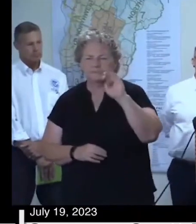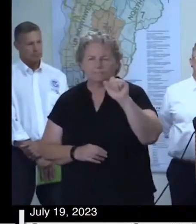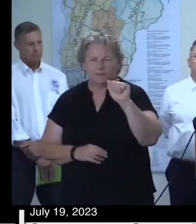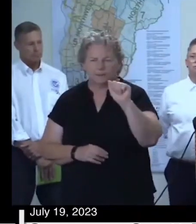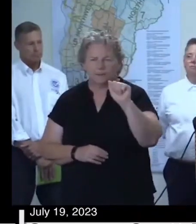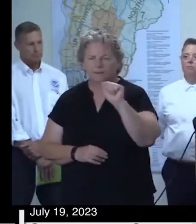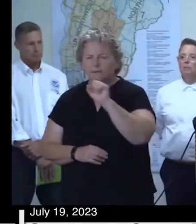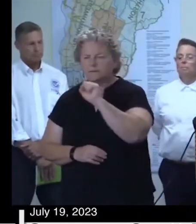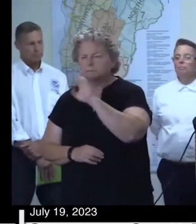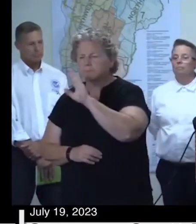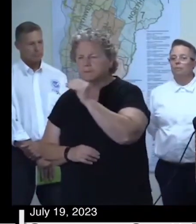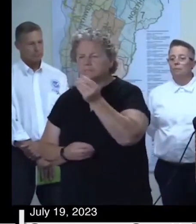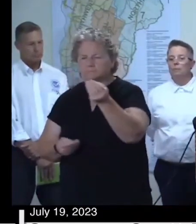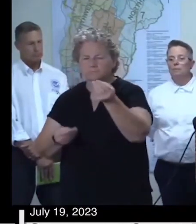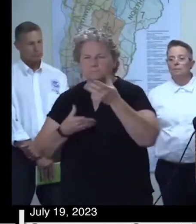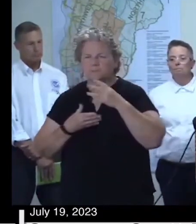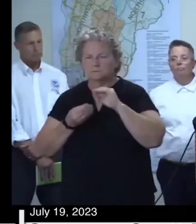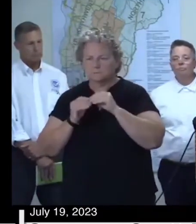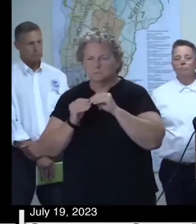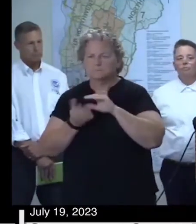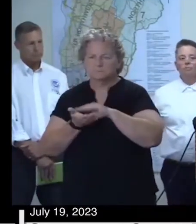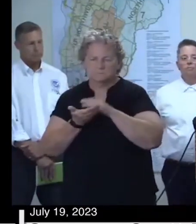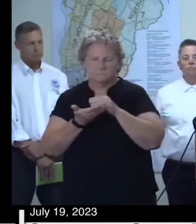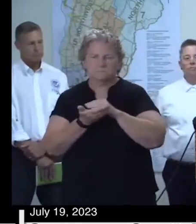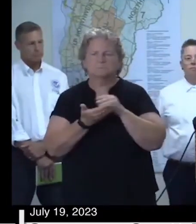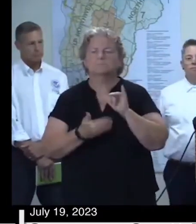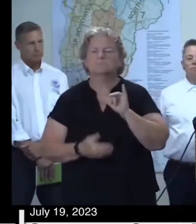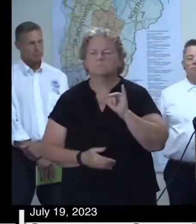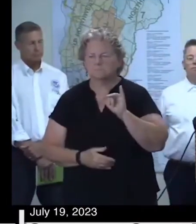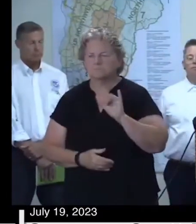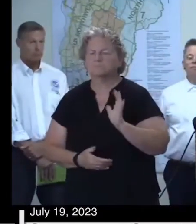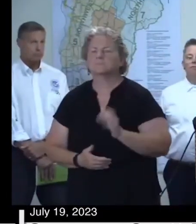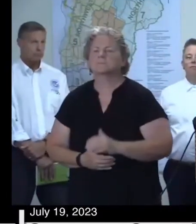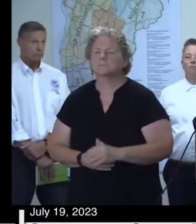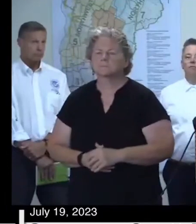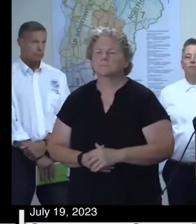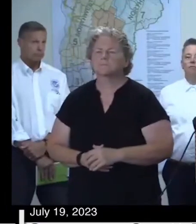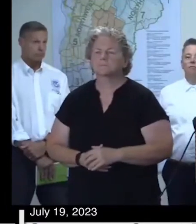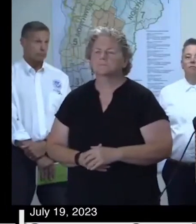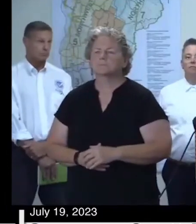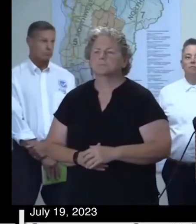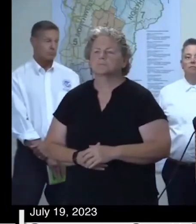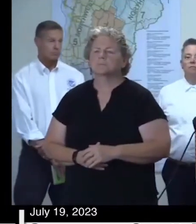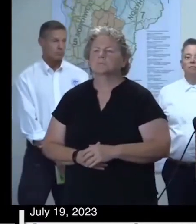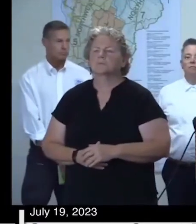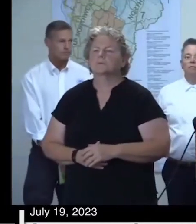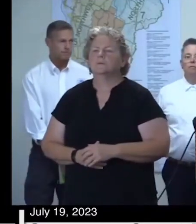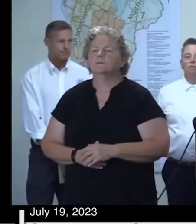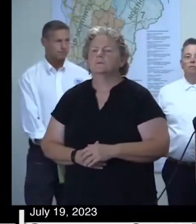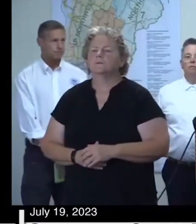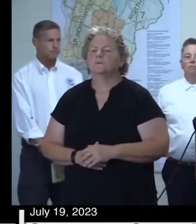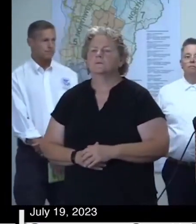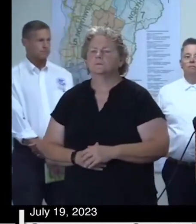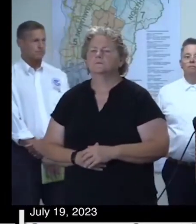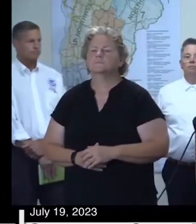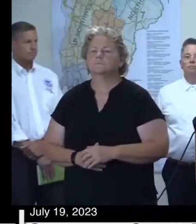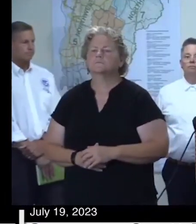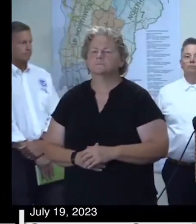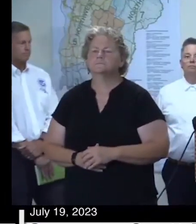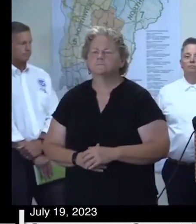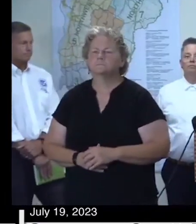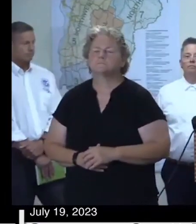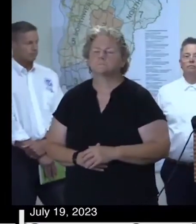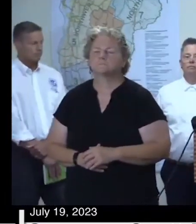is when do you think you'll have an indirect impact number? You know, restaurants and hotels that weren't